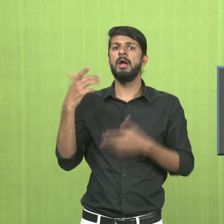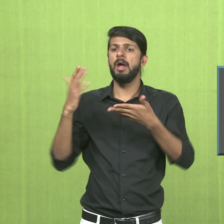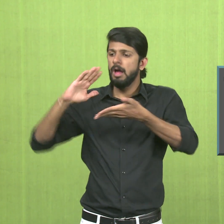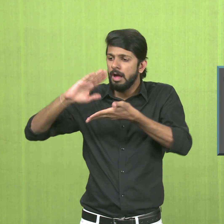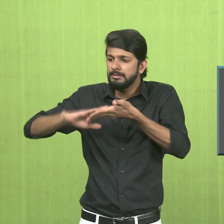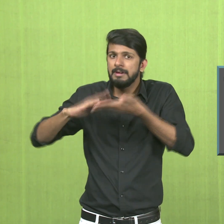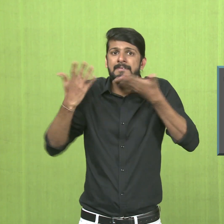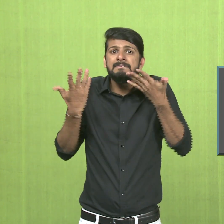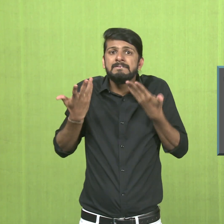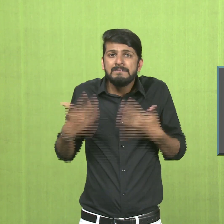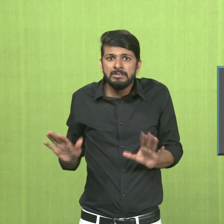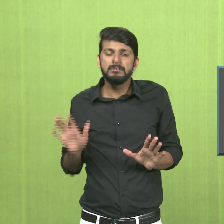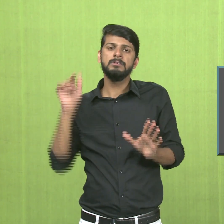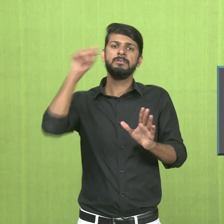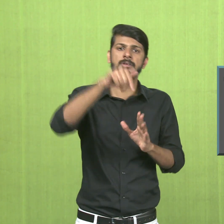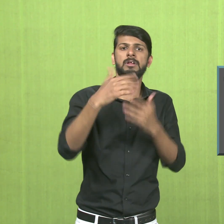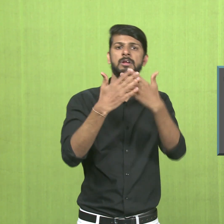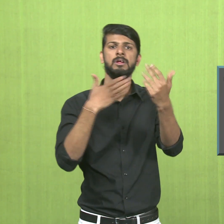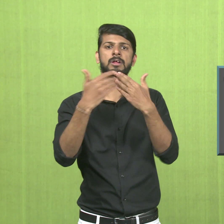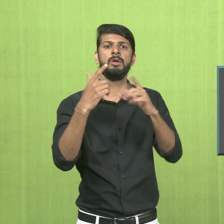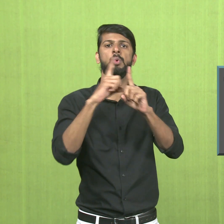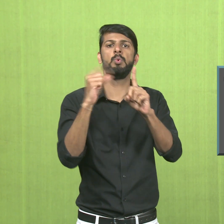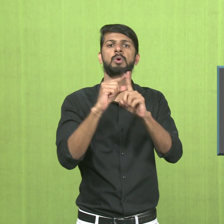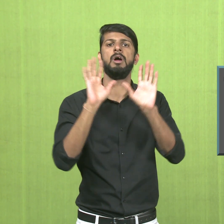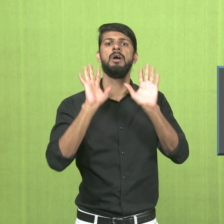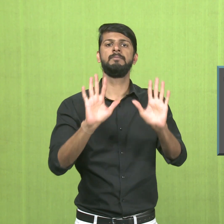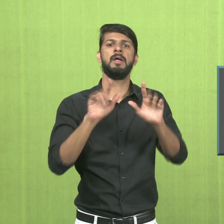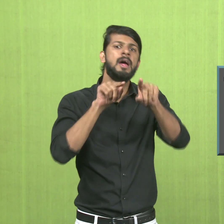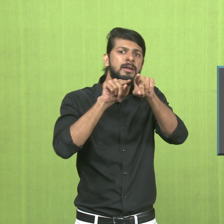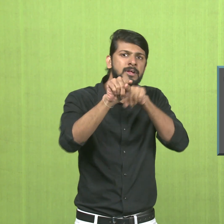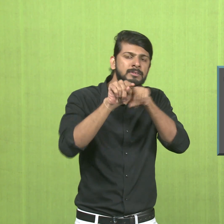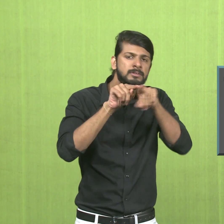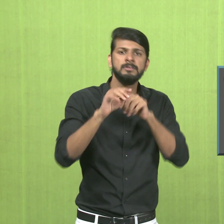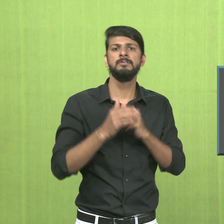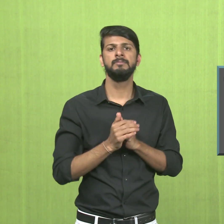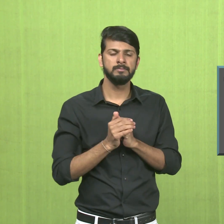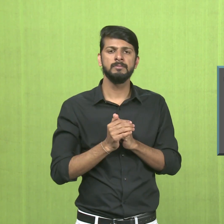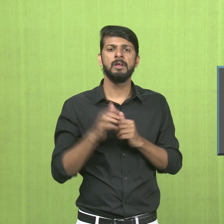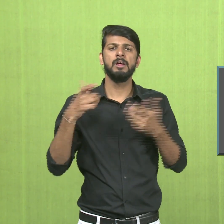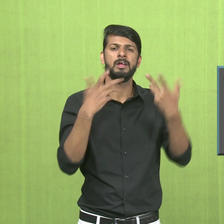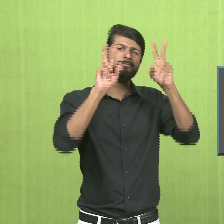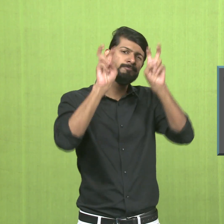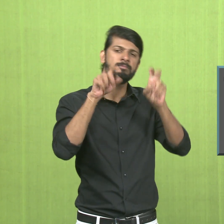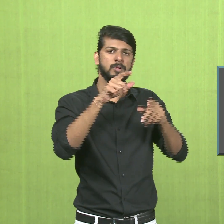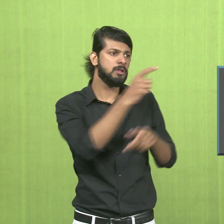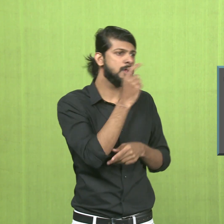figure, these are specifically made by married women of that area.